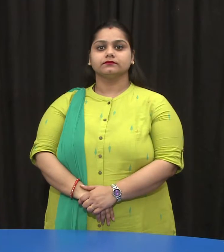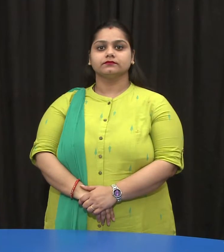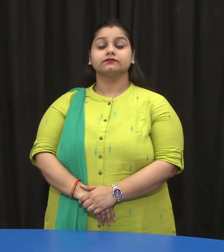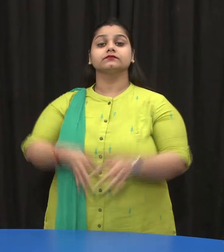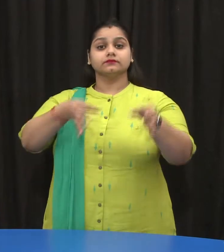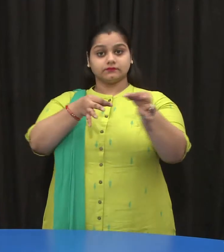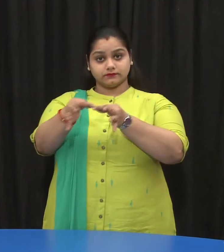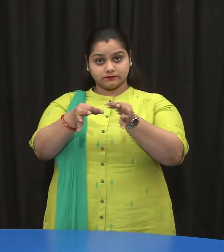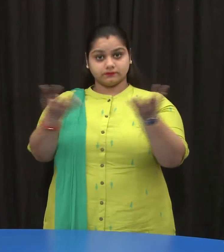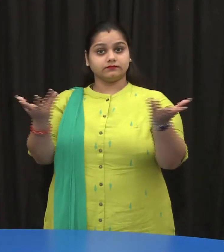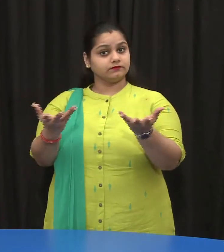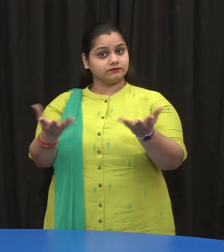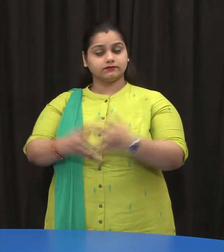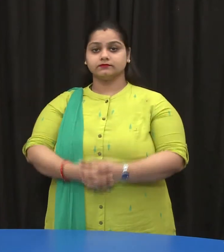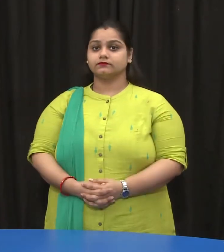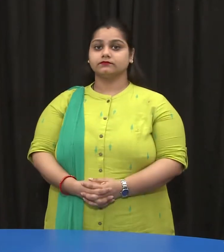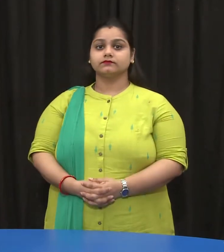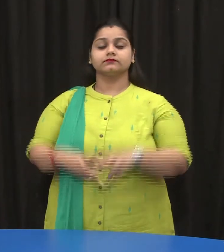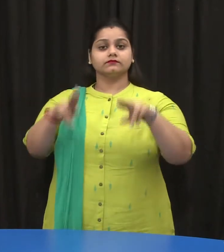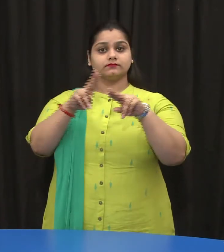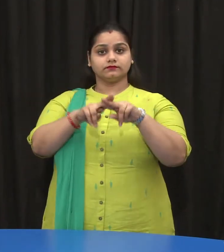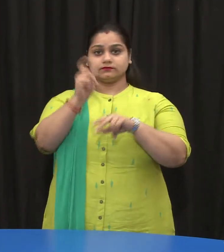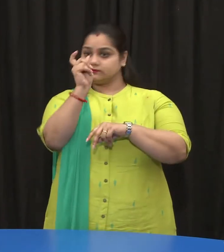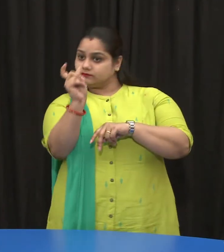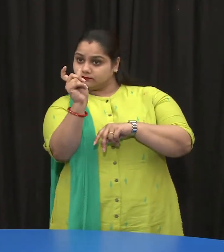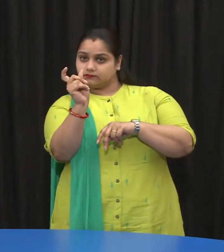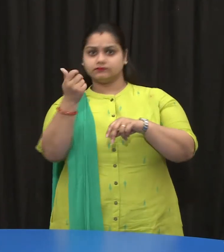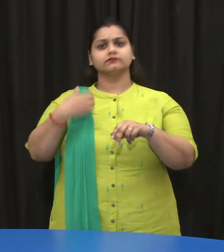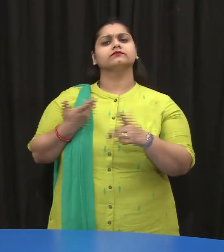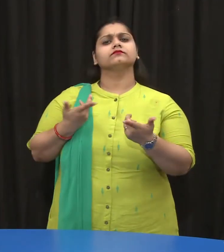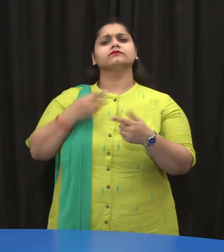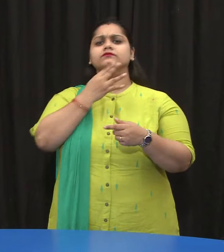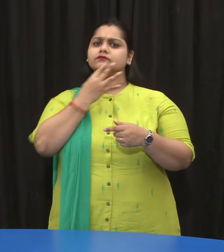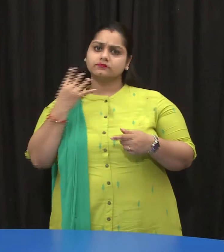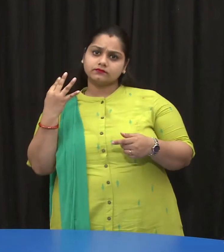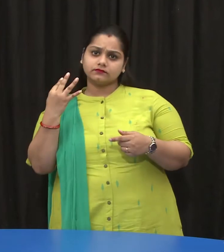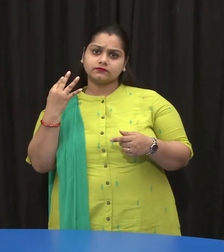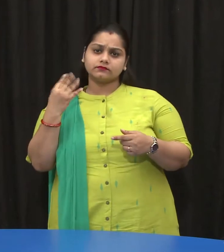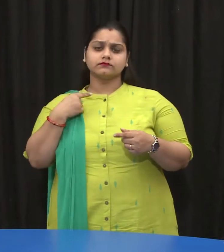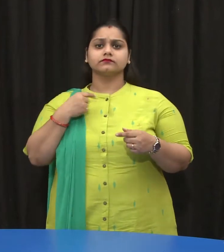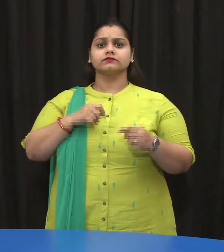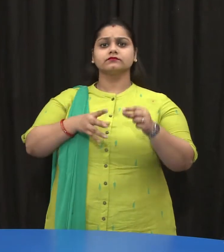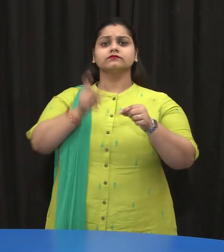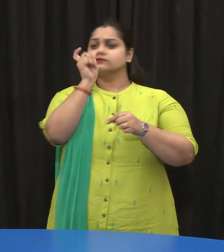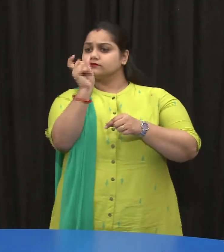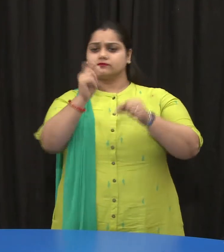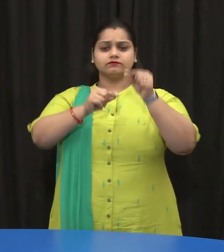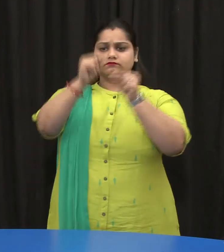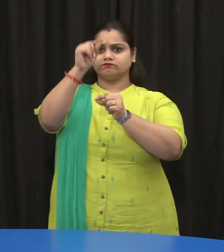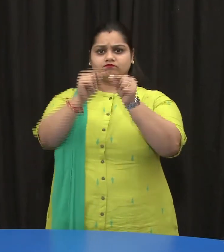Examples are font, color, size of fonts, etc.